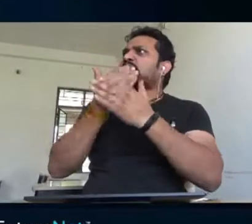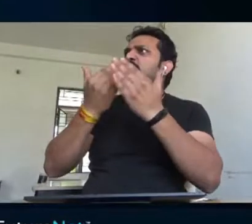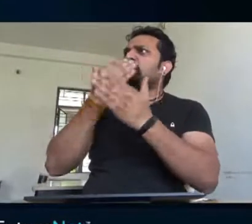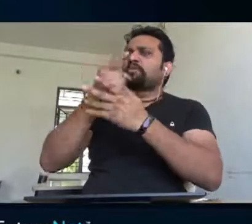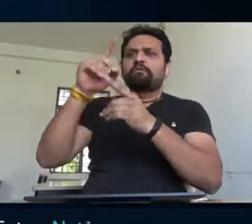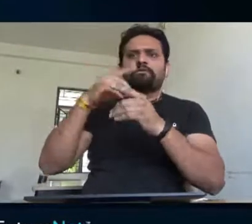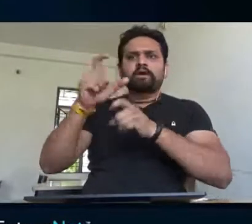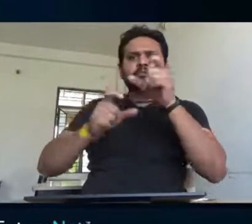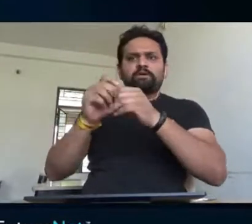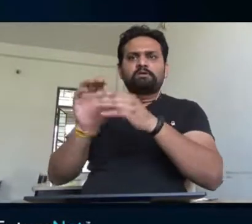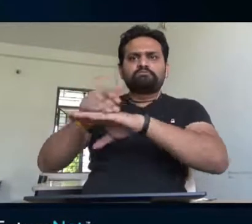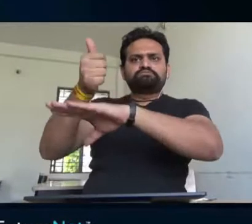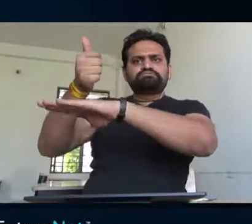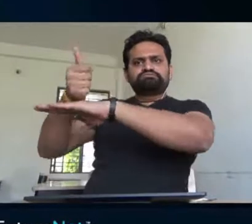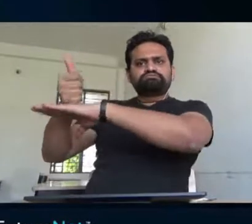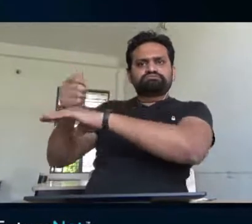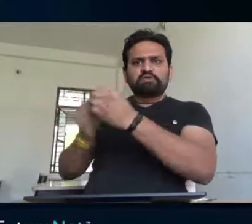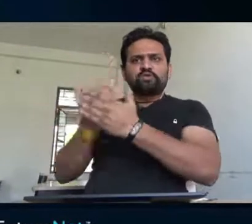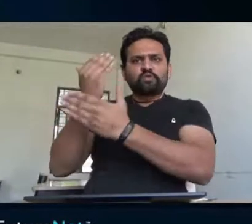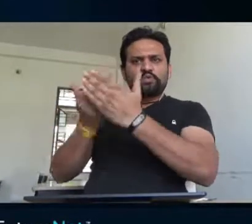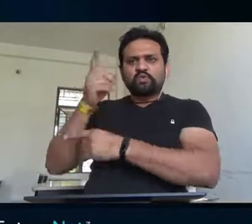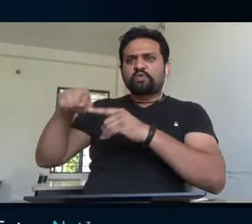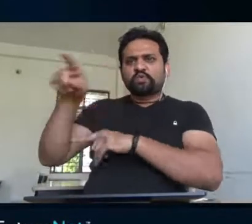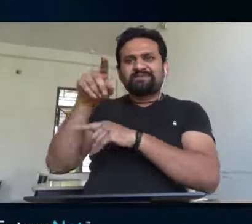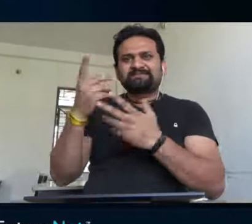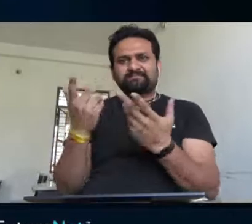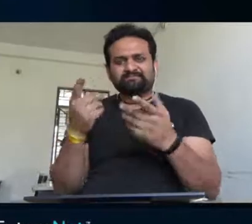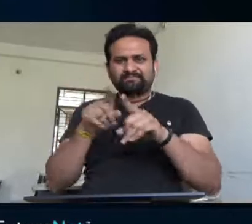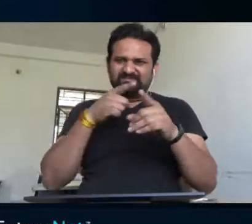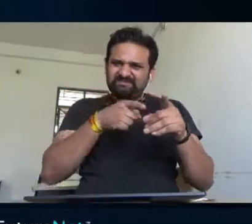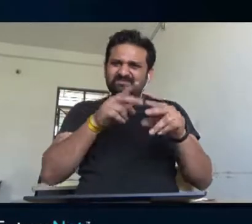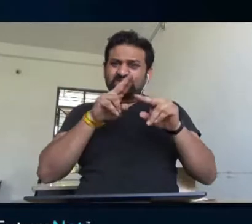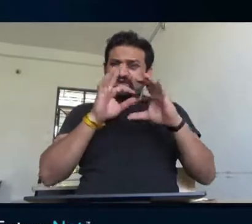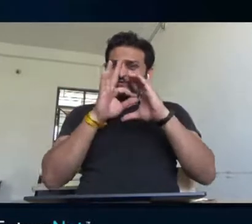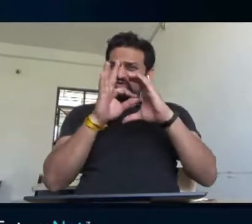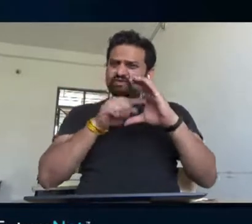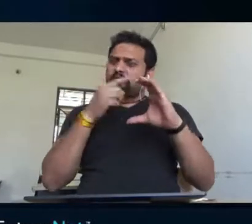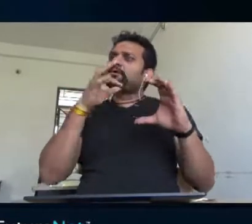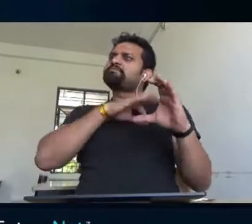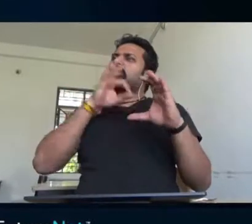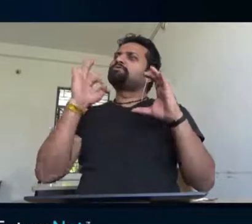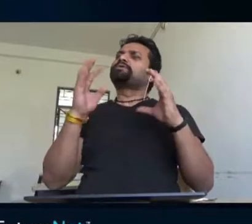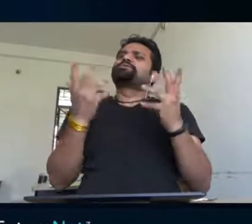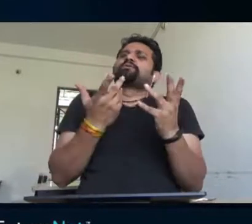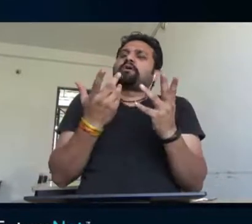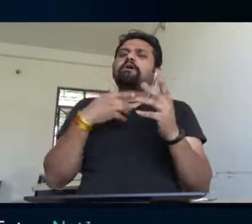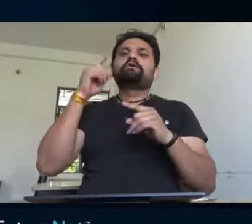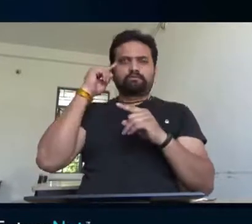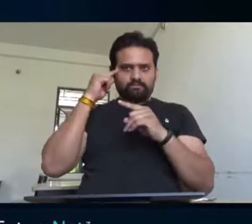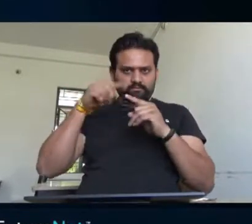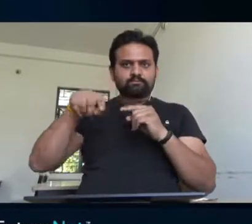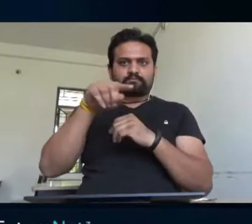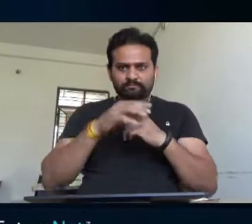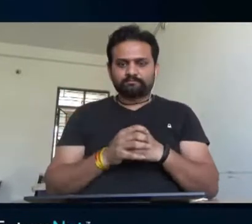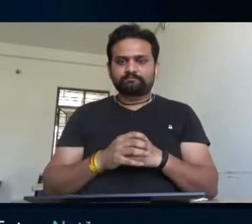every week comes a new one. And the main question is really, why this coin? Why the Futuro? I will tell you. And